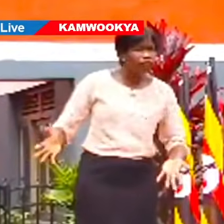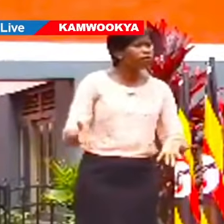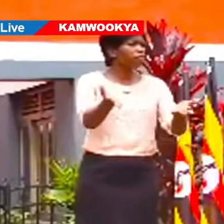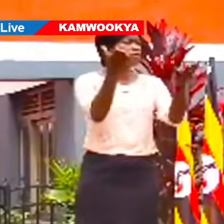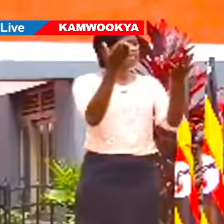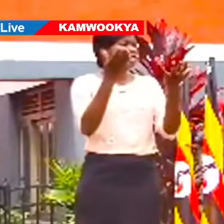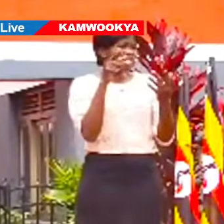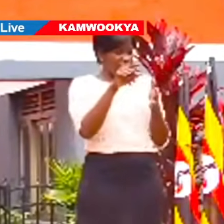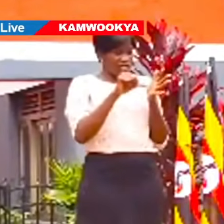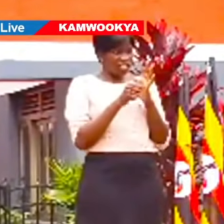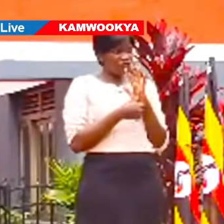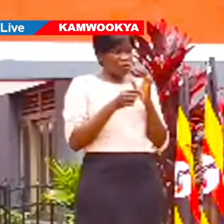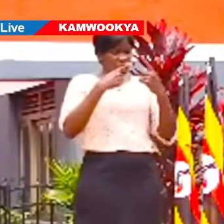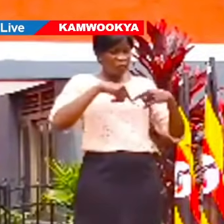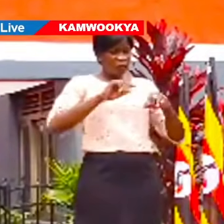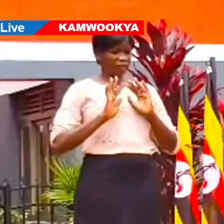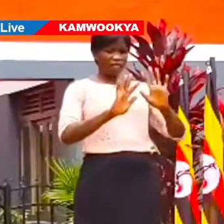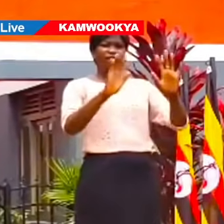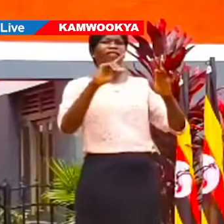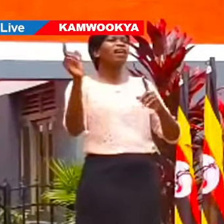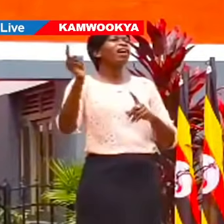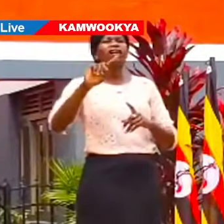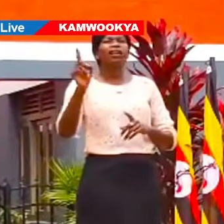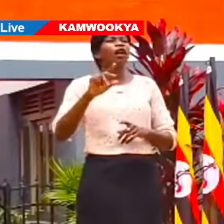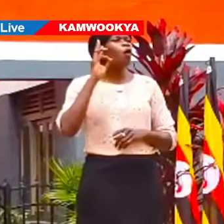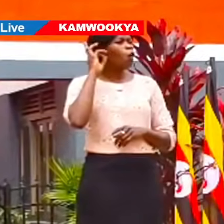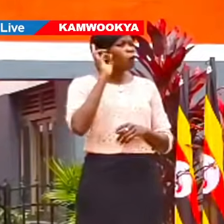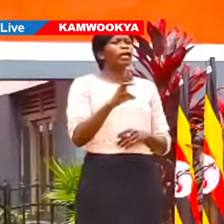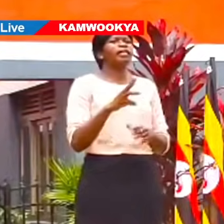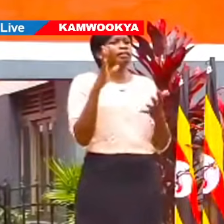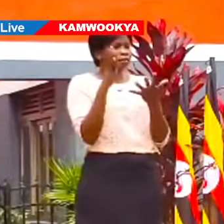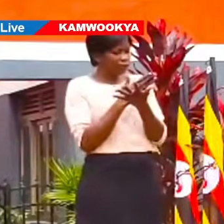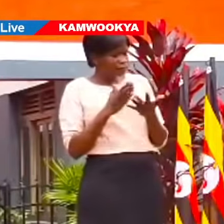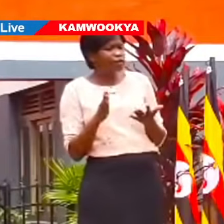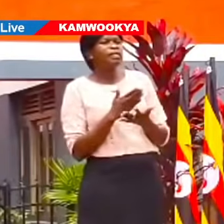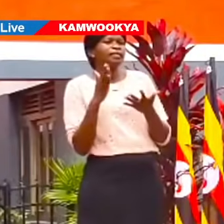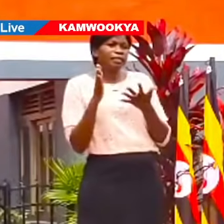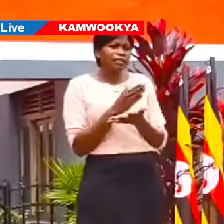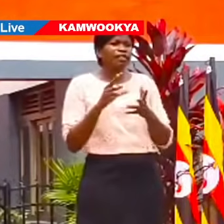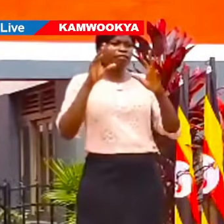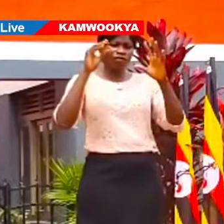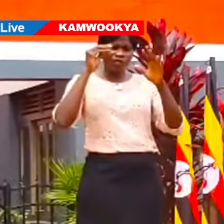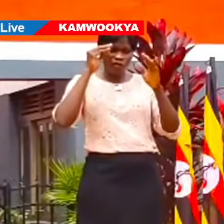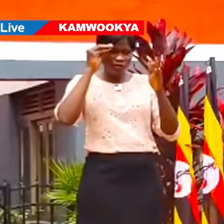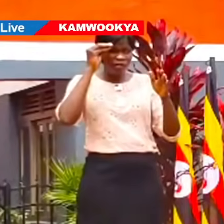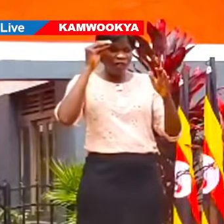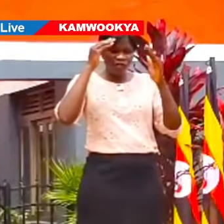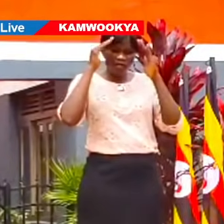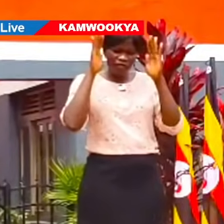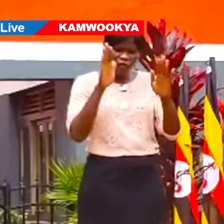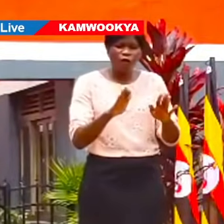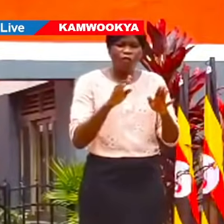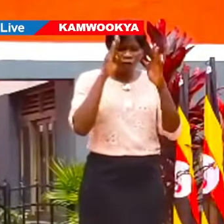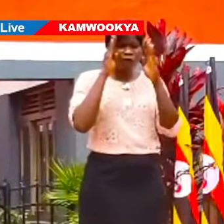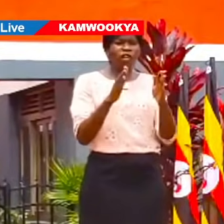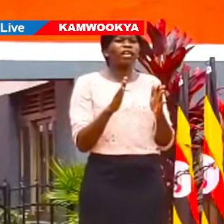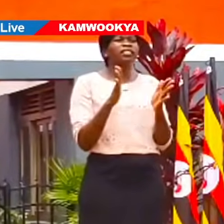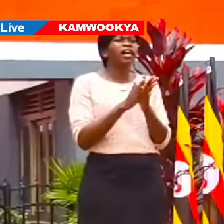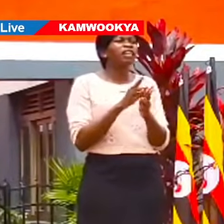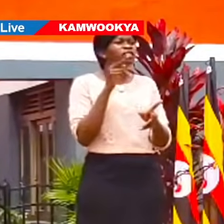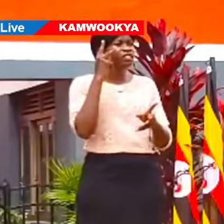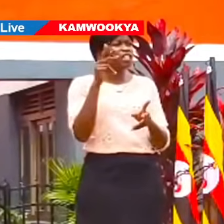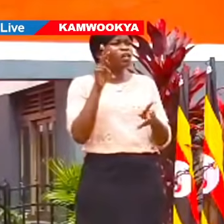eno tugenda givaako, tujja giyimba, tugiyimbe, tugiremereko, tukole kyonna ekisoboka okulaba nti bannaffe bano